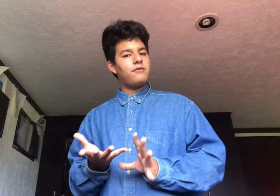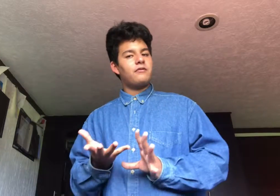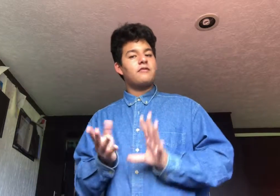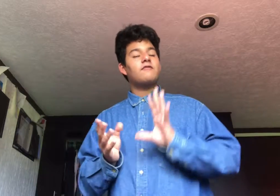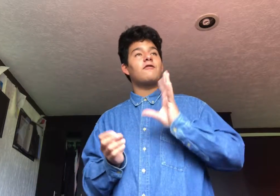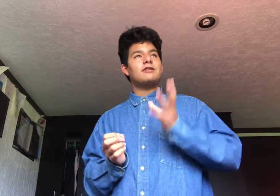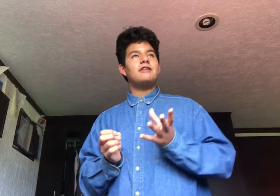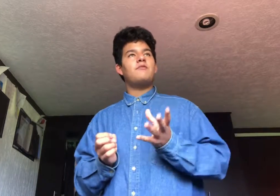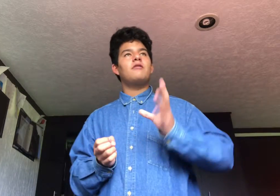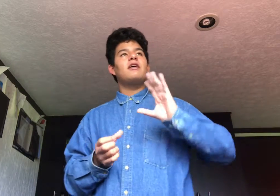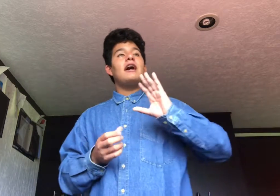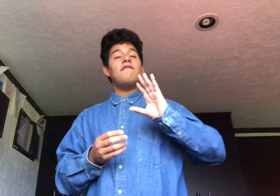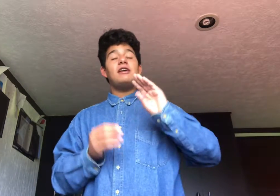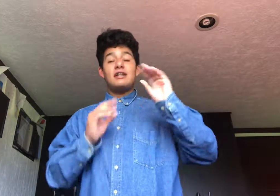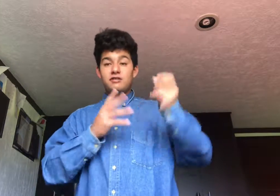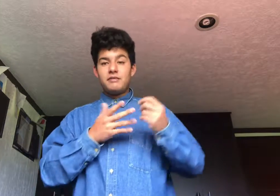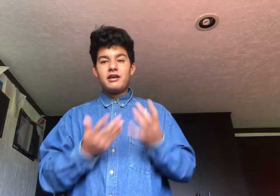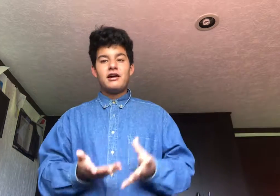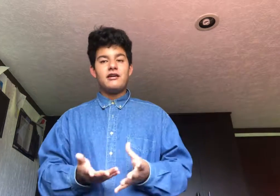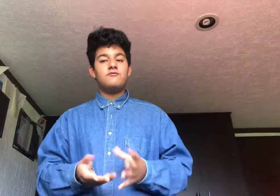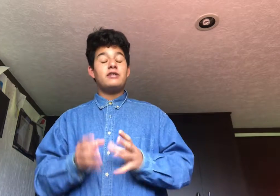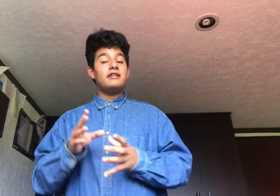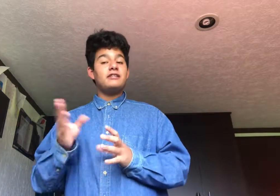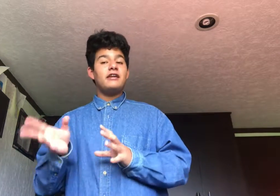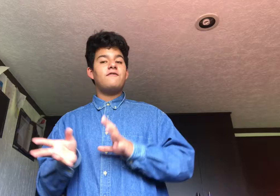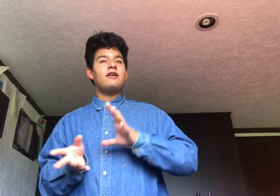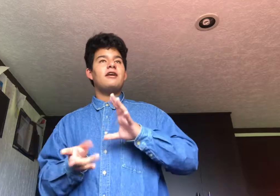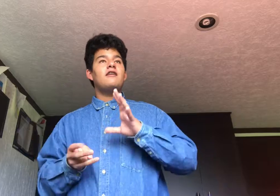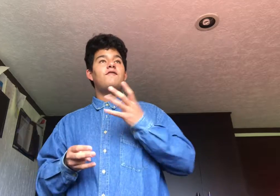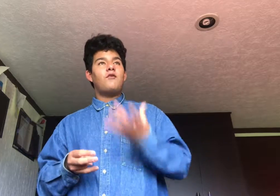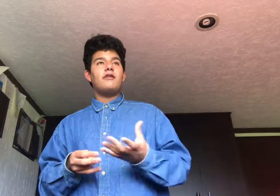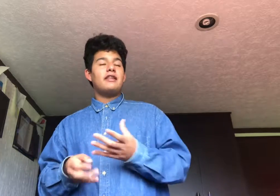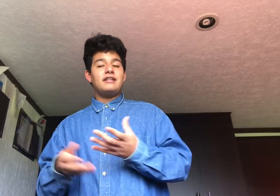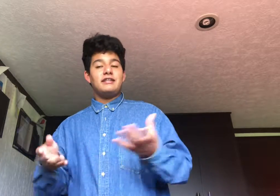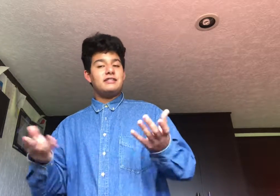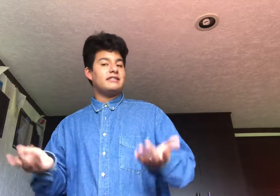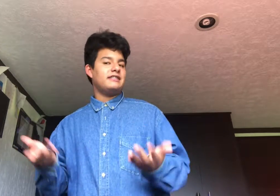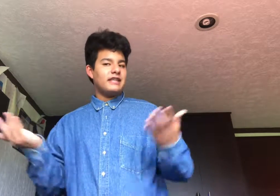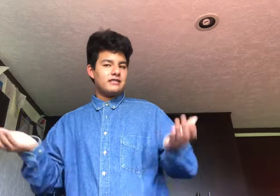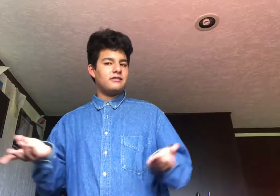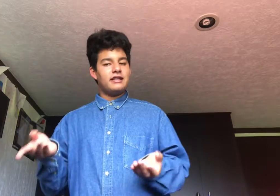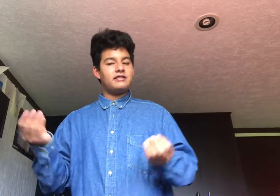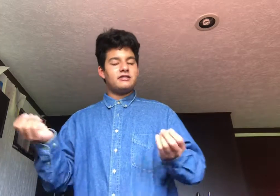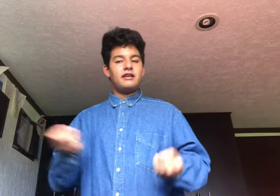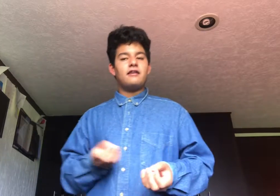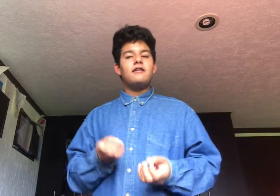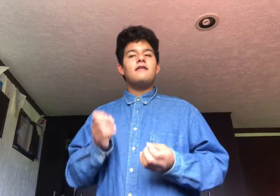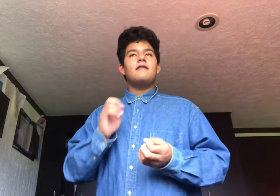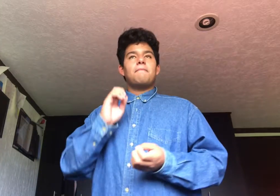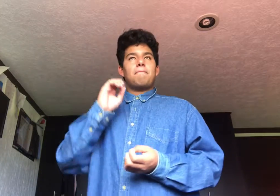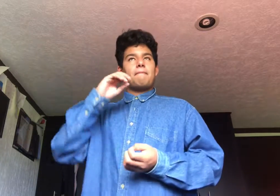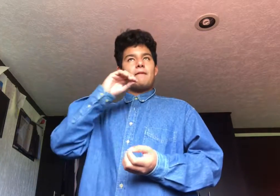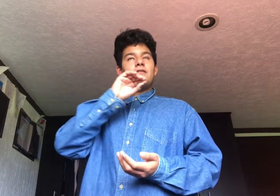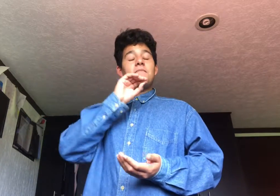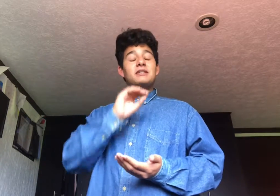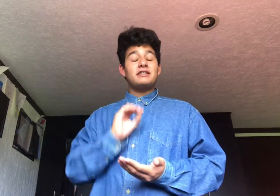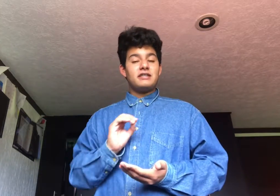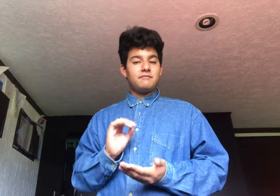modern. For example, having atomic cars with the design of a Ford 1966. Let's just say the best example